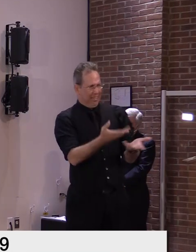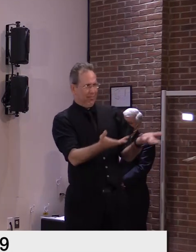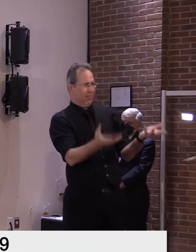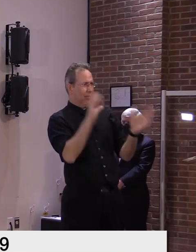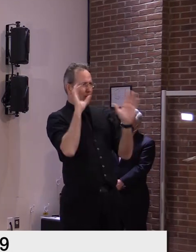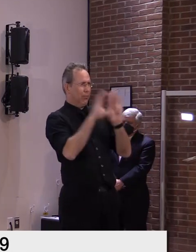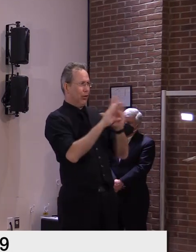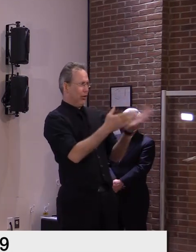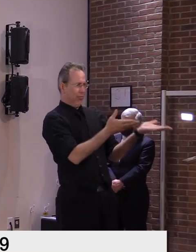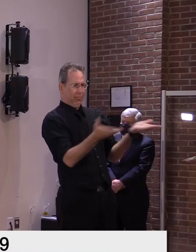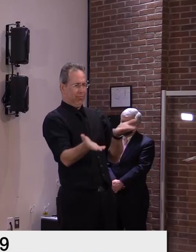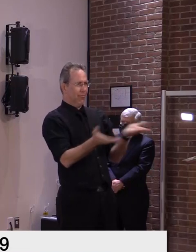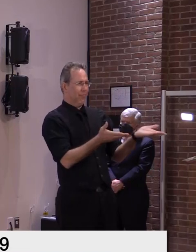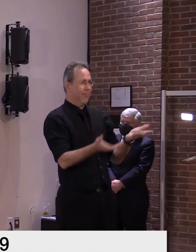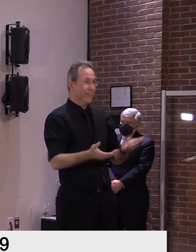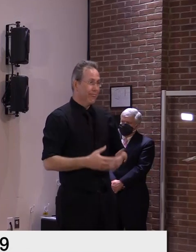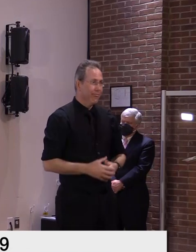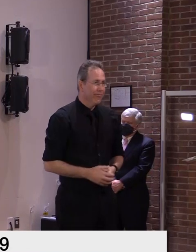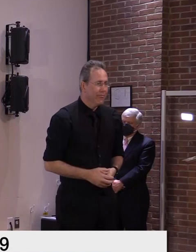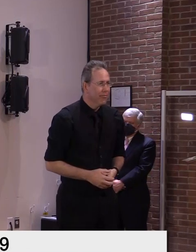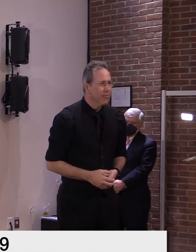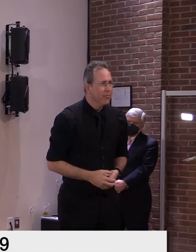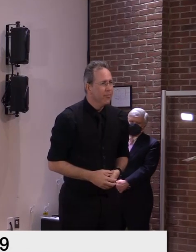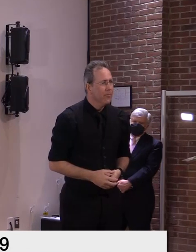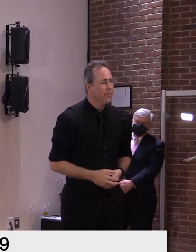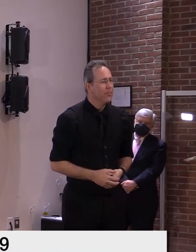Okay, thanks so much.